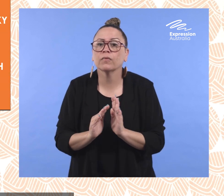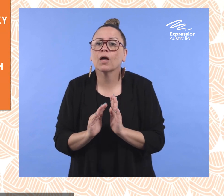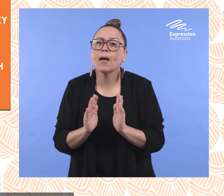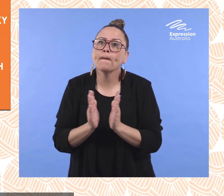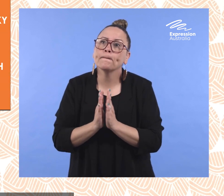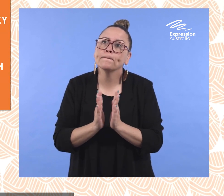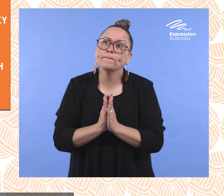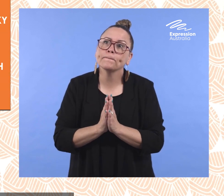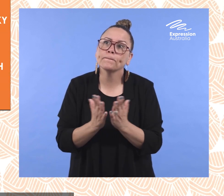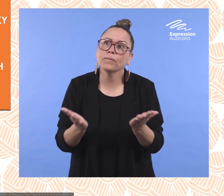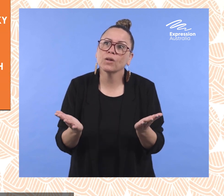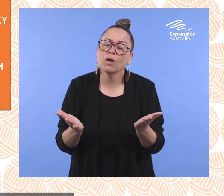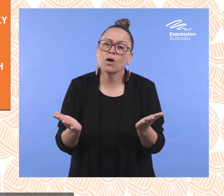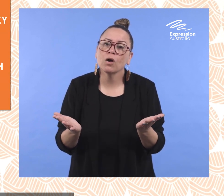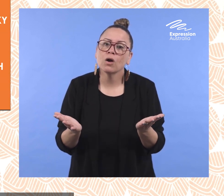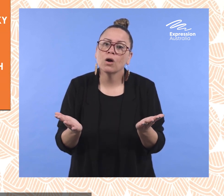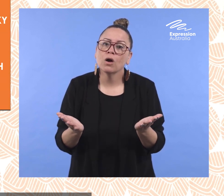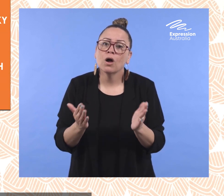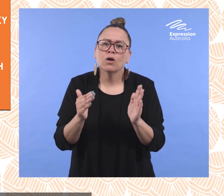around, you know,